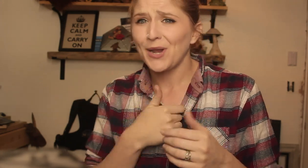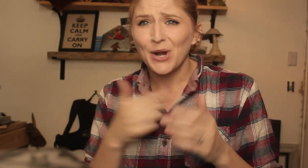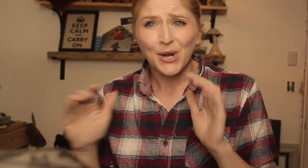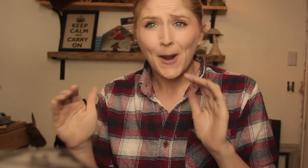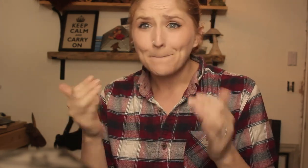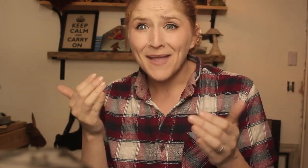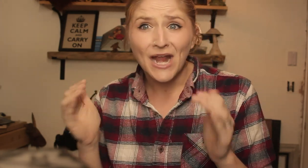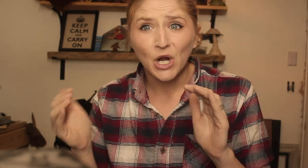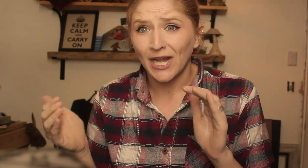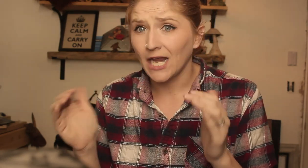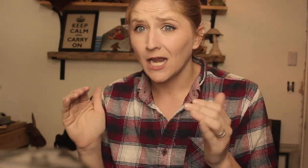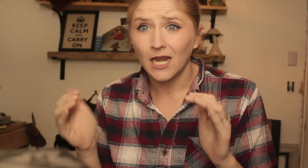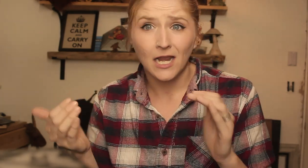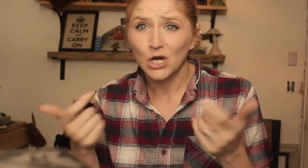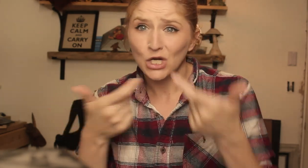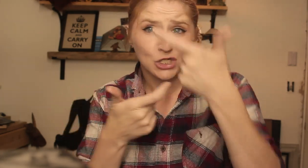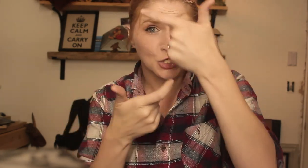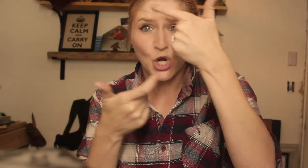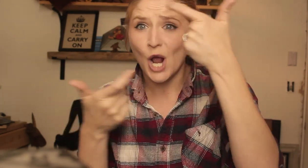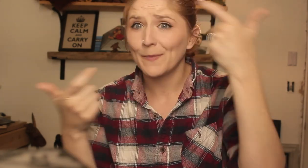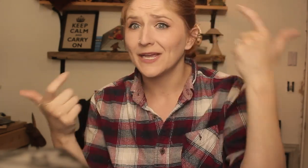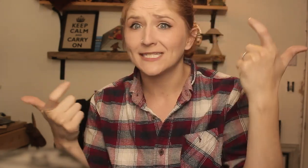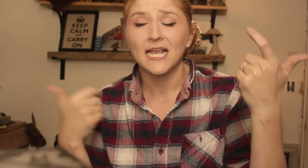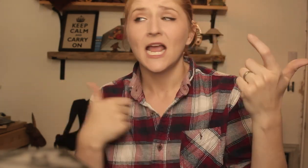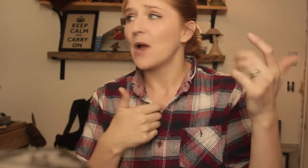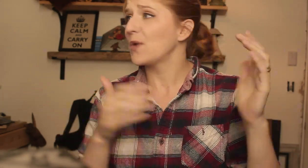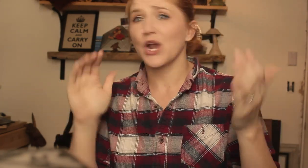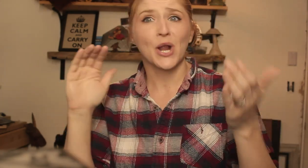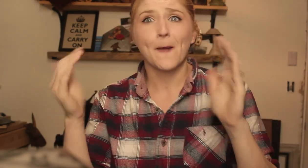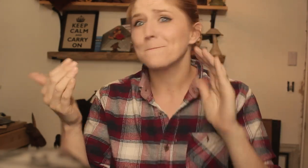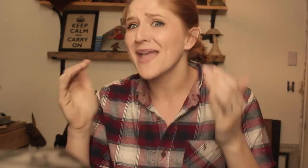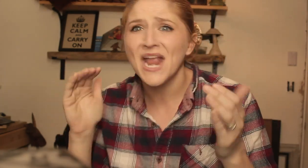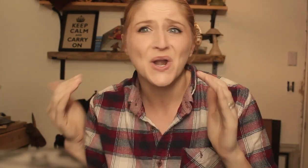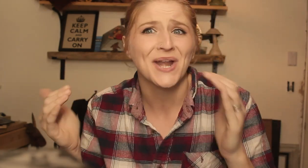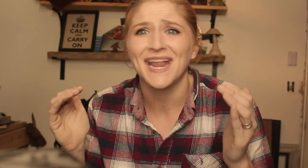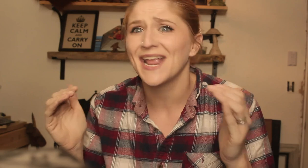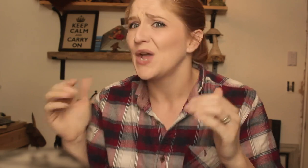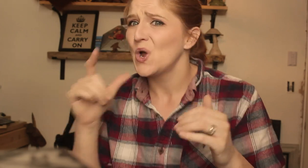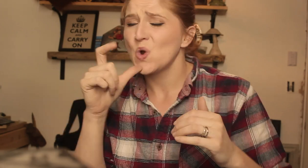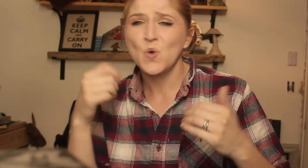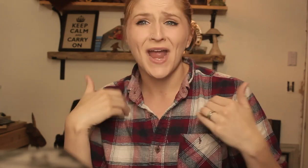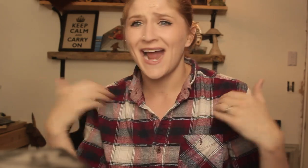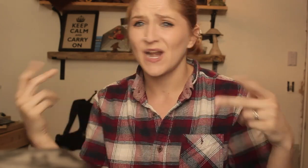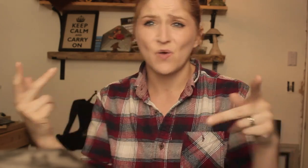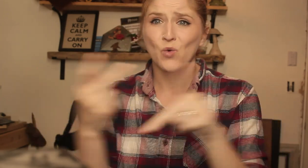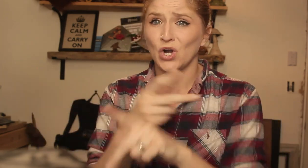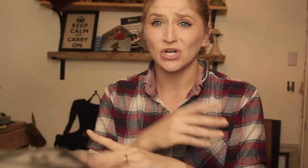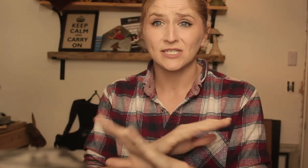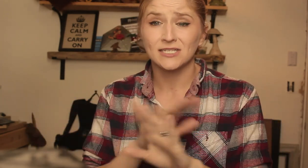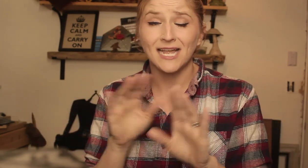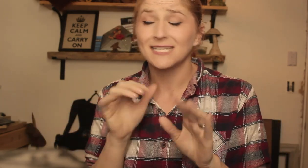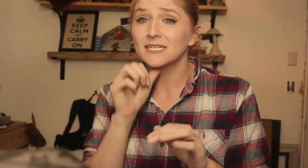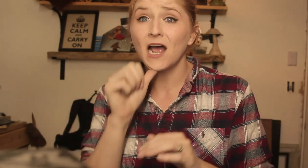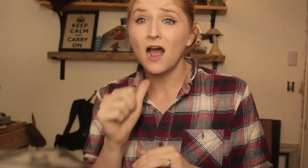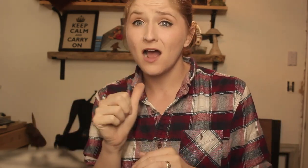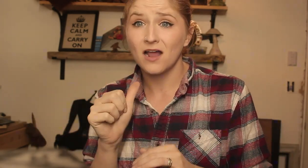are comparing traumas and we are comparing who had it worse. That's not